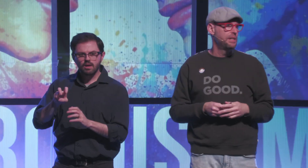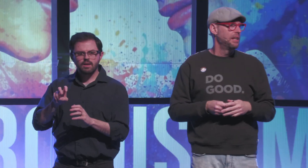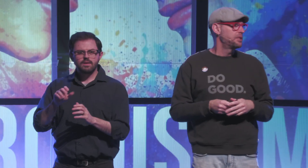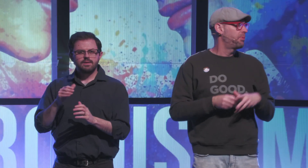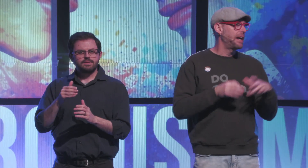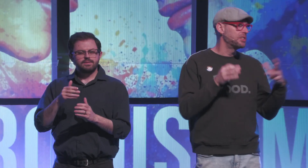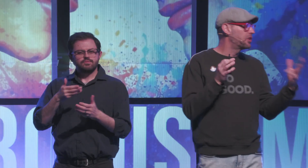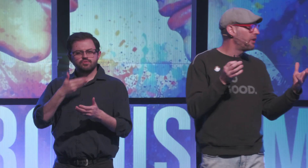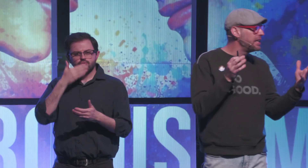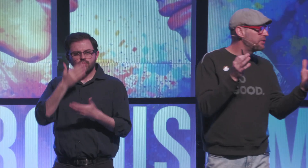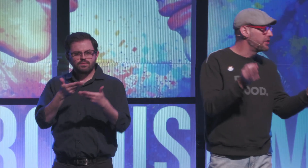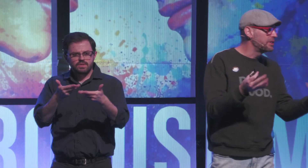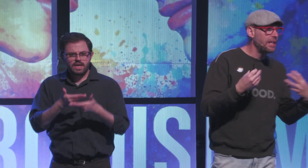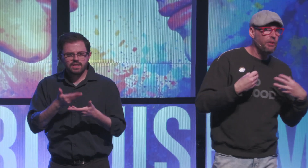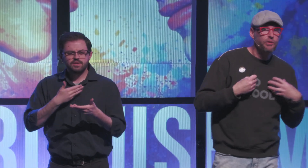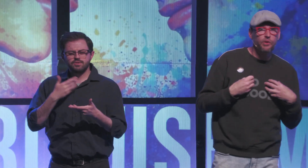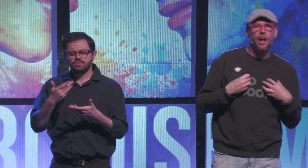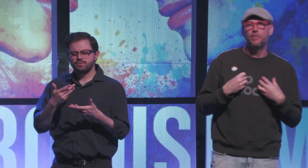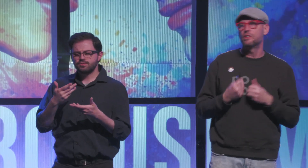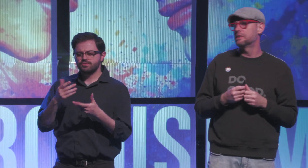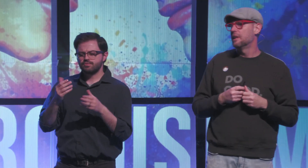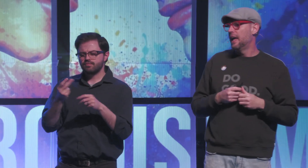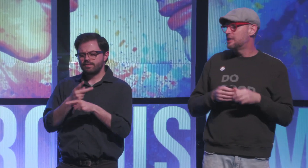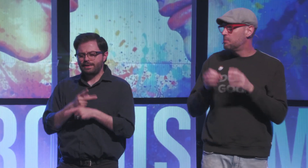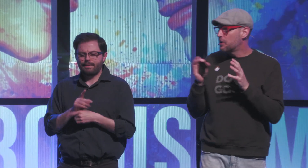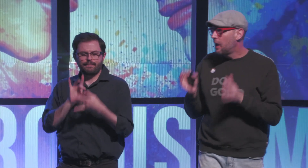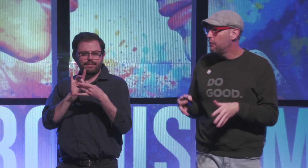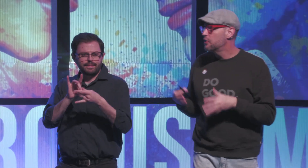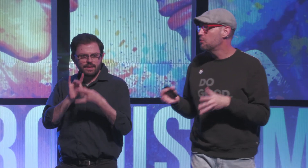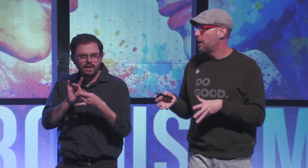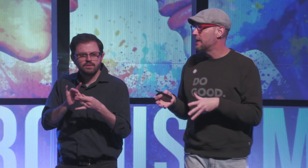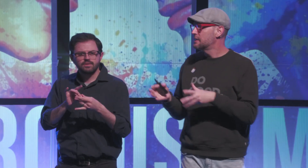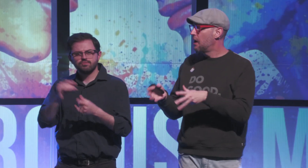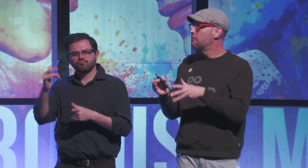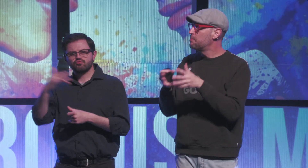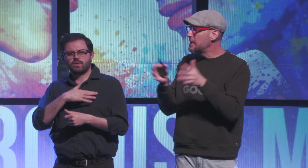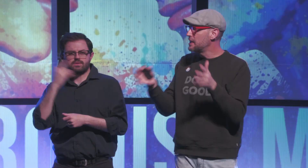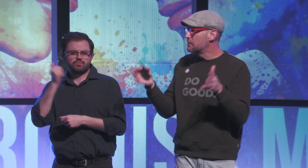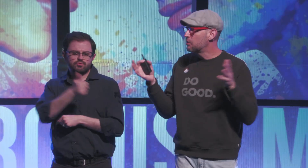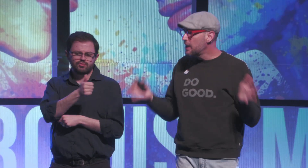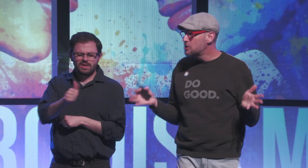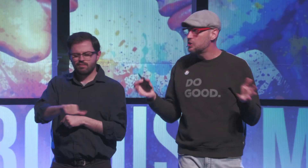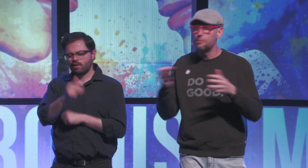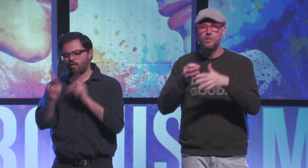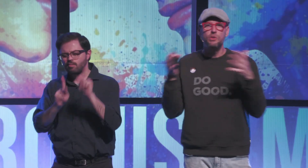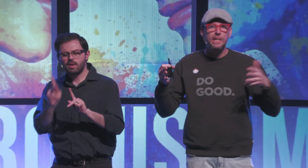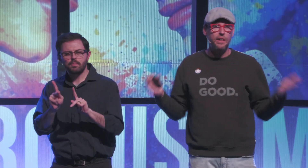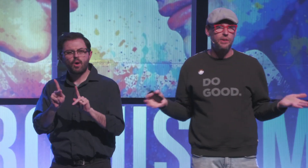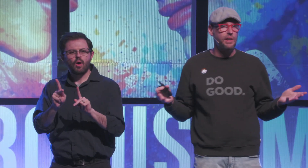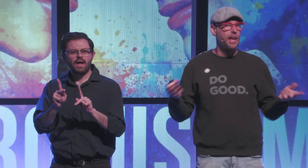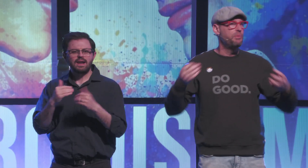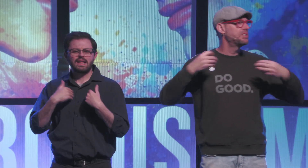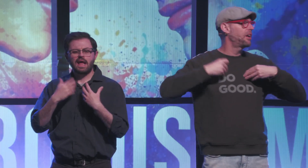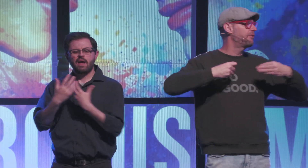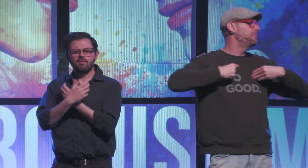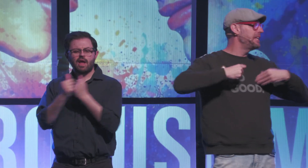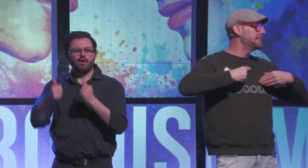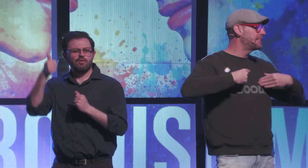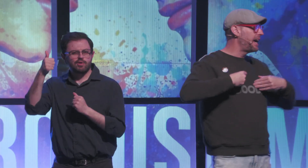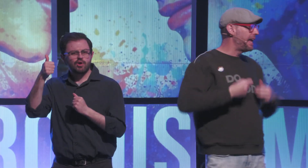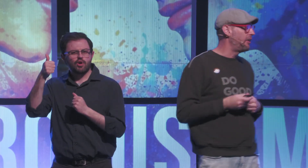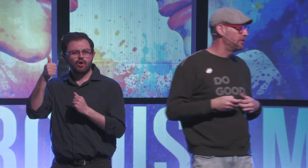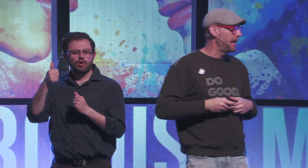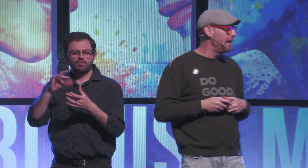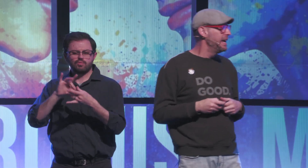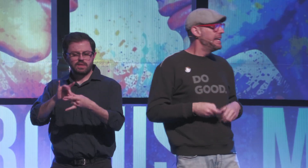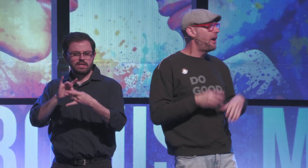connection, to practice grace for yourself, for others, and to build healthier ways of being in relationship together. And we start from the